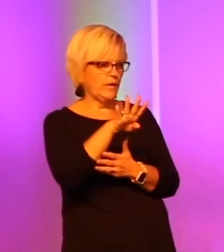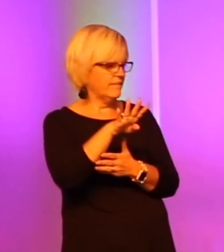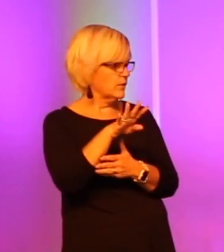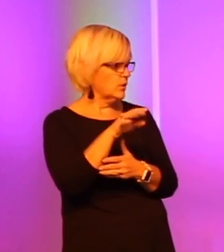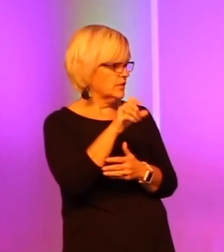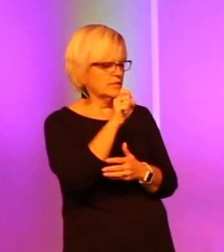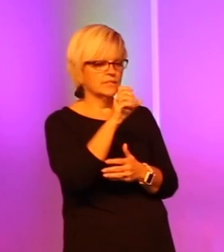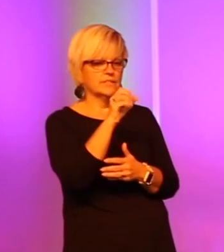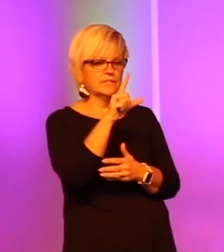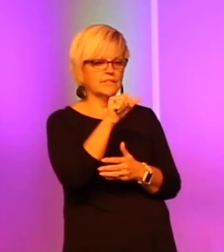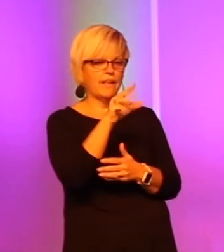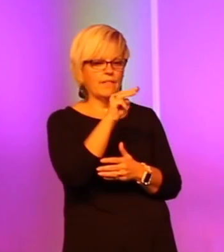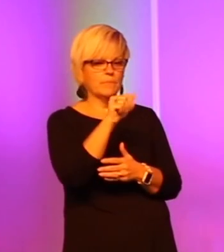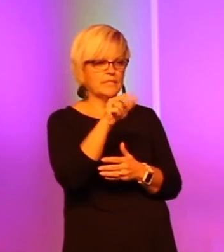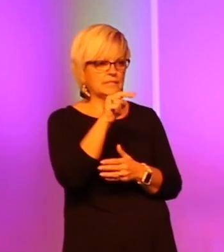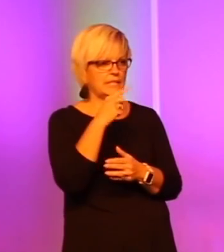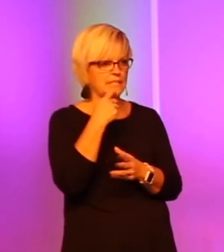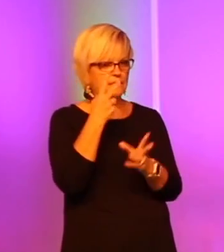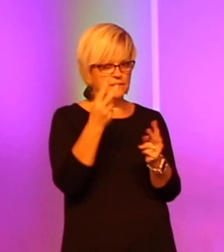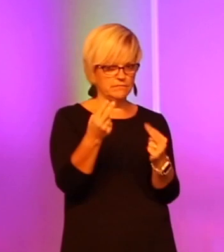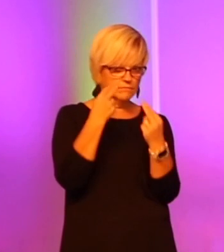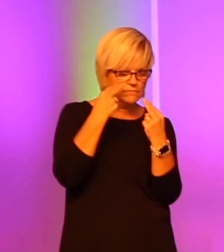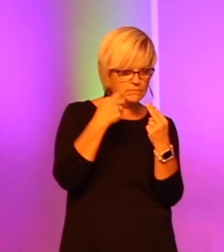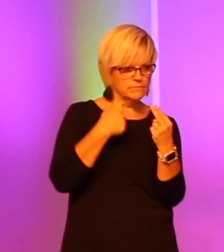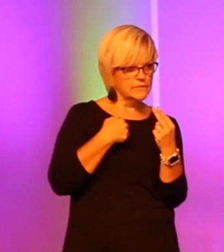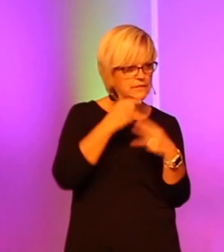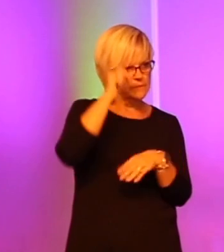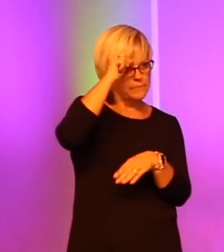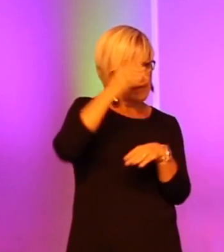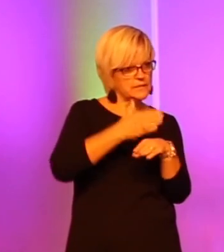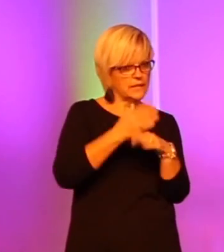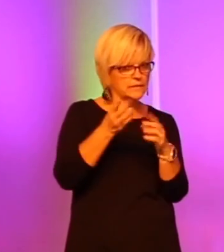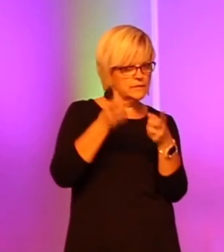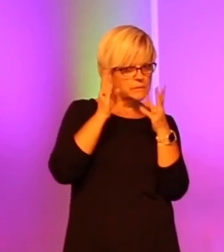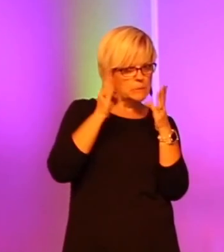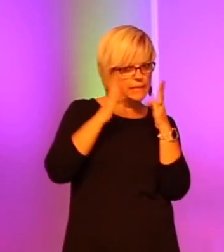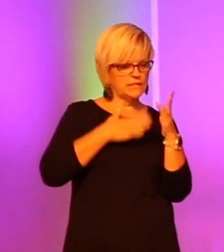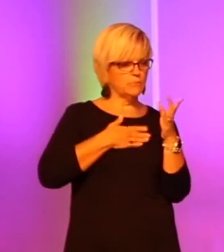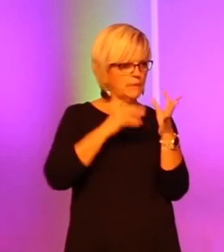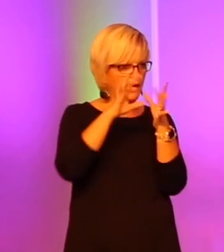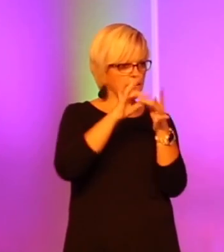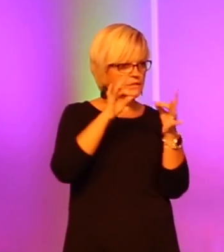Solomon says, "So listen to me, my sons, and pay attention to my words.